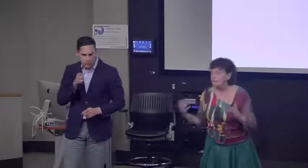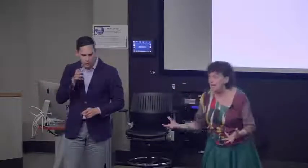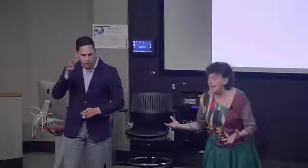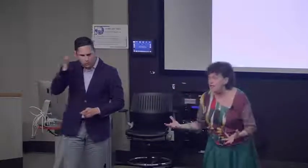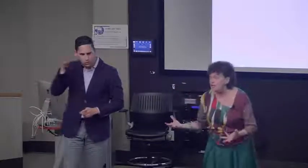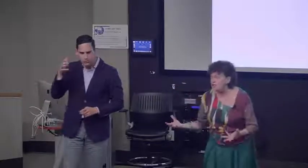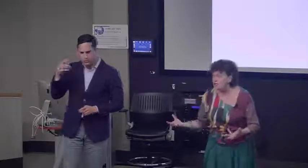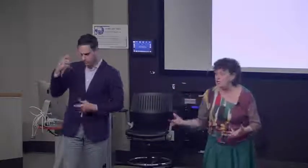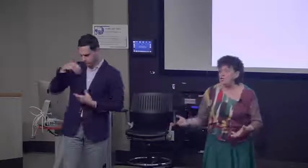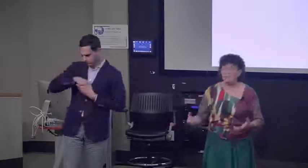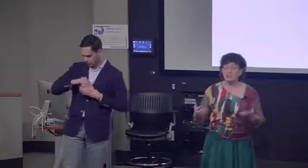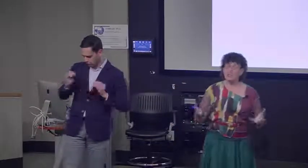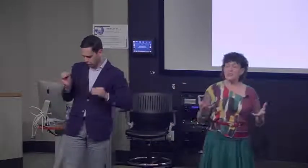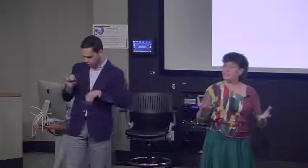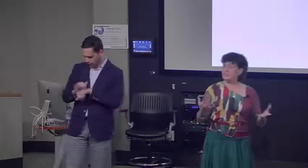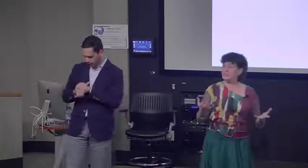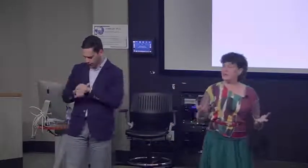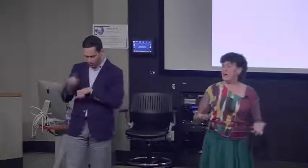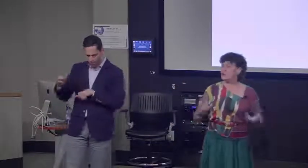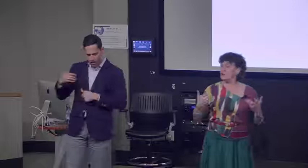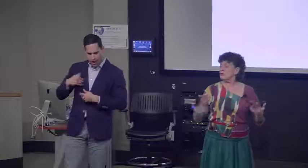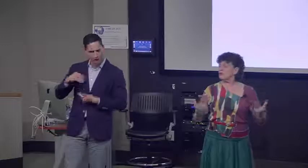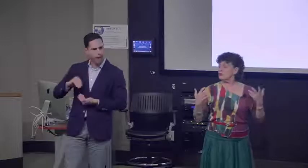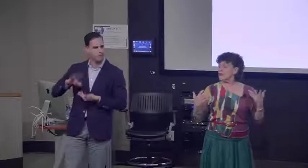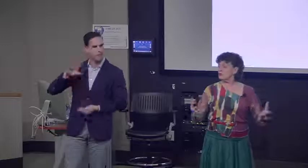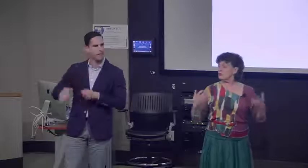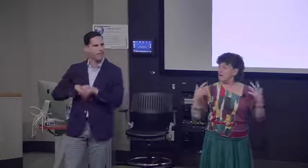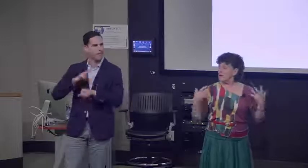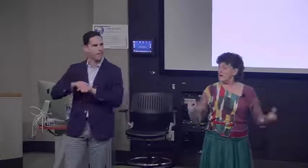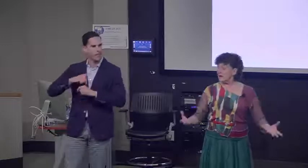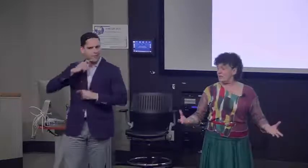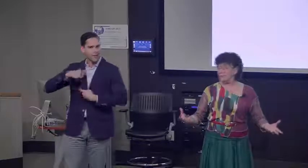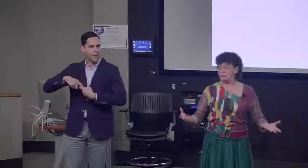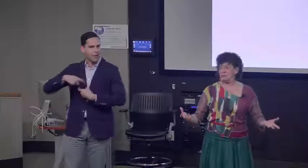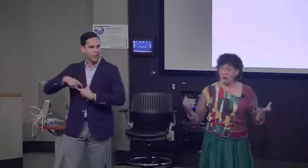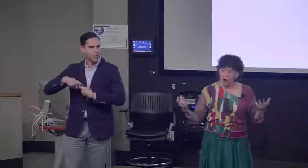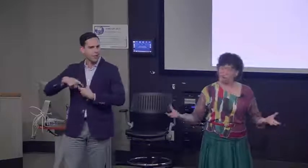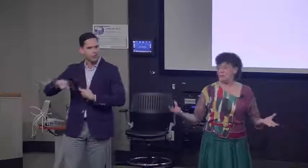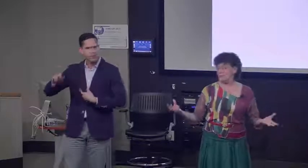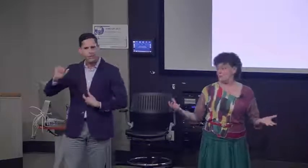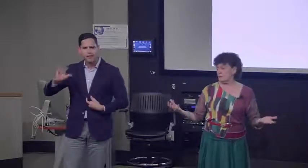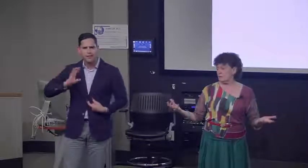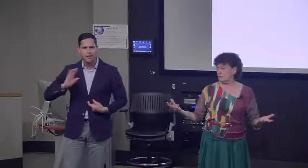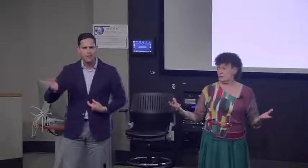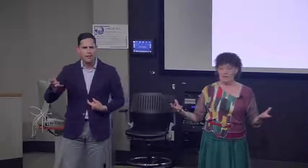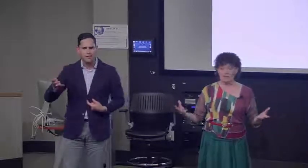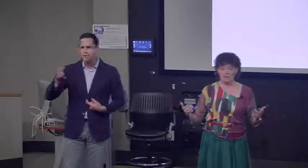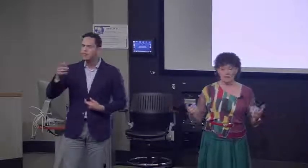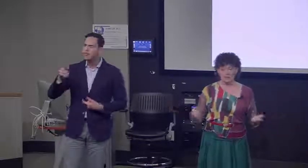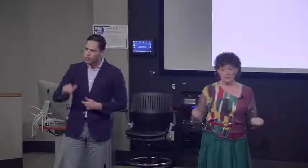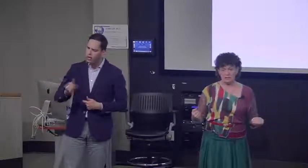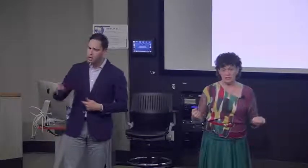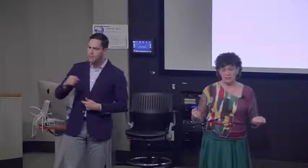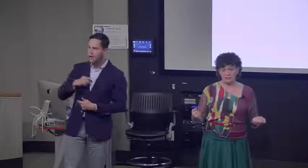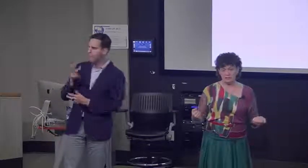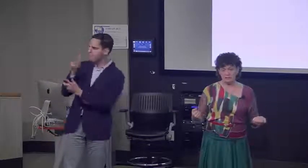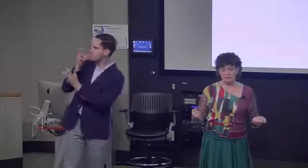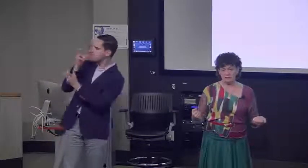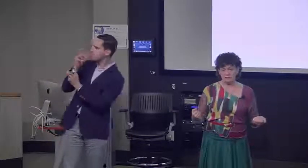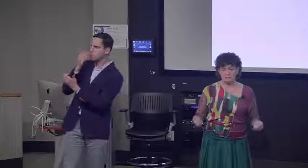speak Spanish. The child needs to have good language models, regardless of what the language